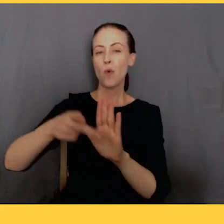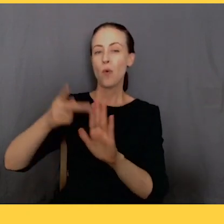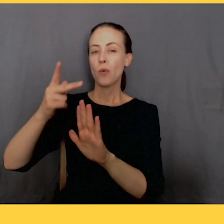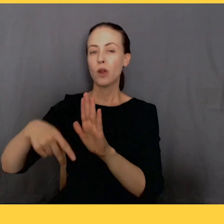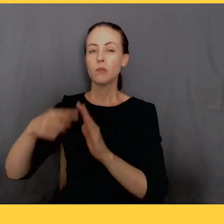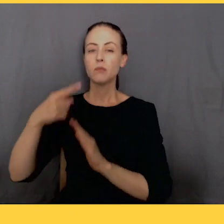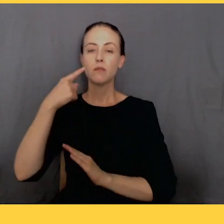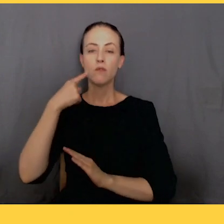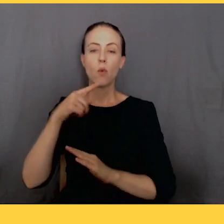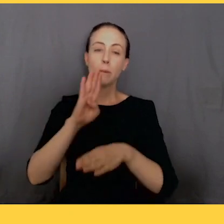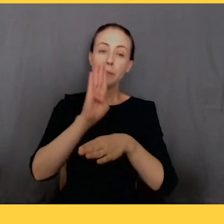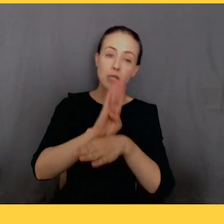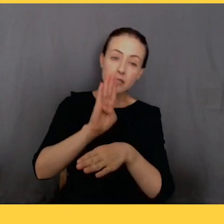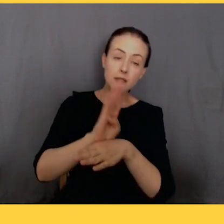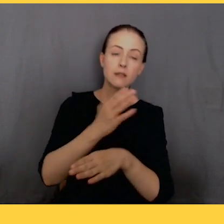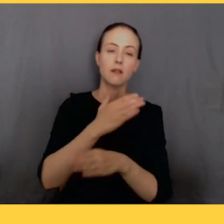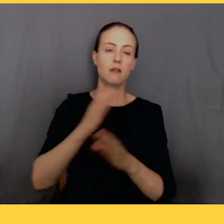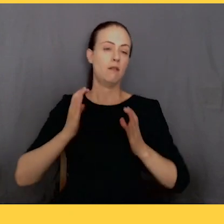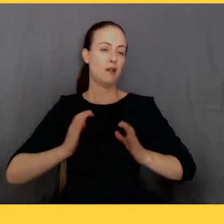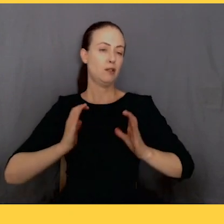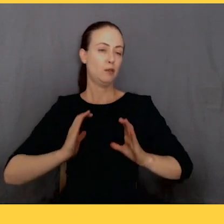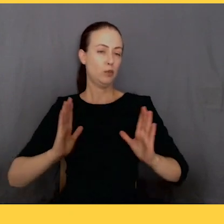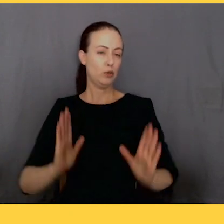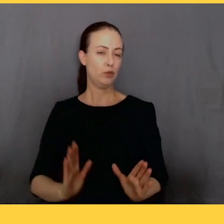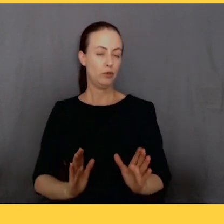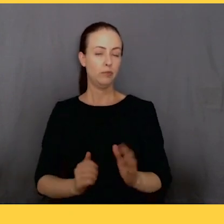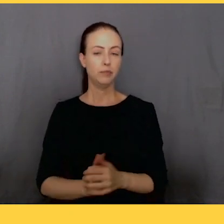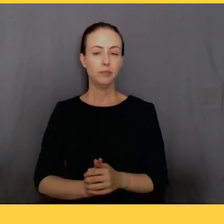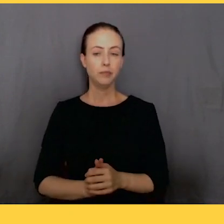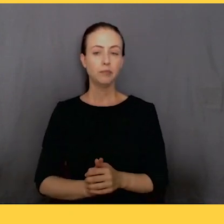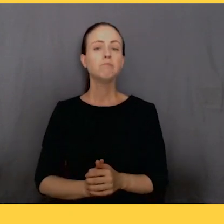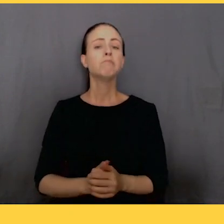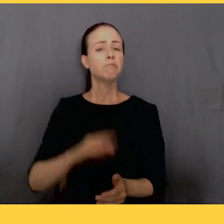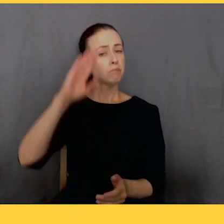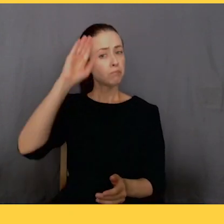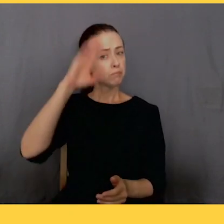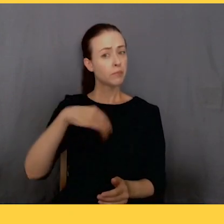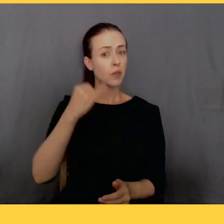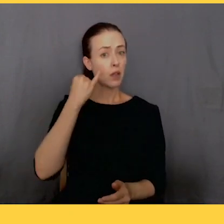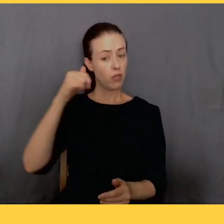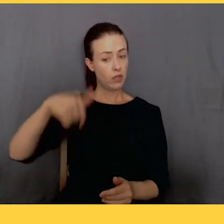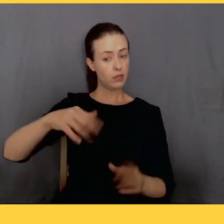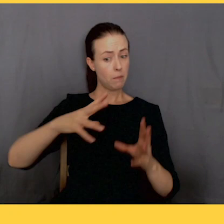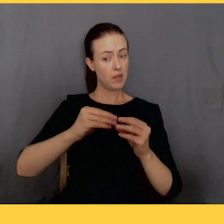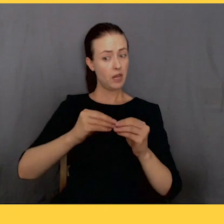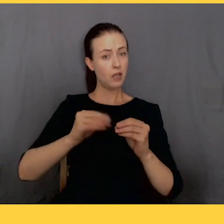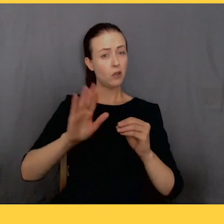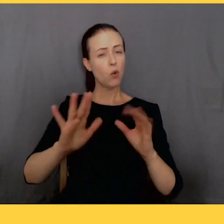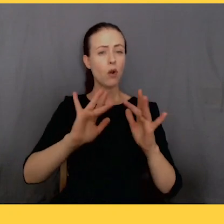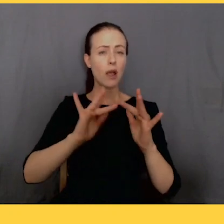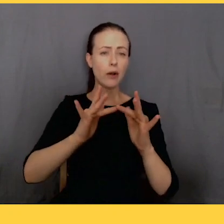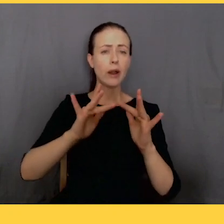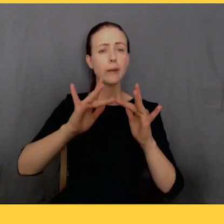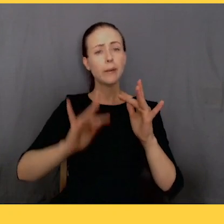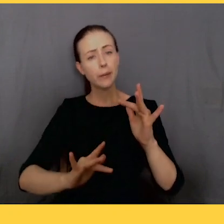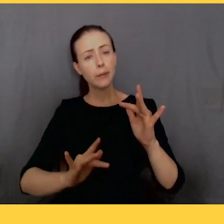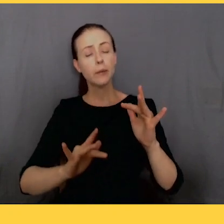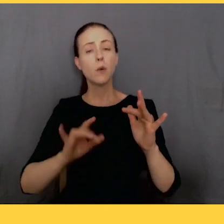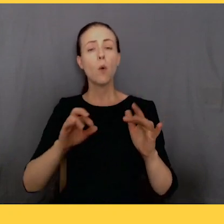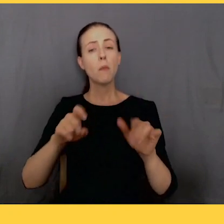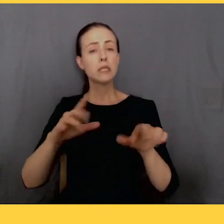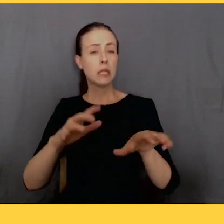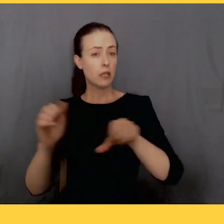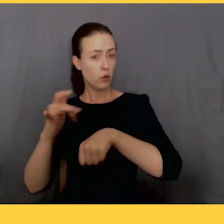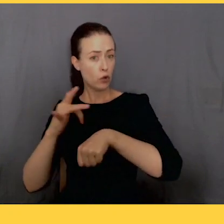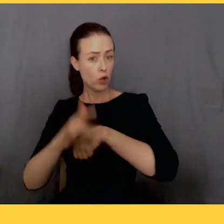tell you about this evening. Please know that if you get disconnected or if you need to drop off early, this meeting is being recorded and will